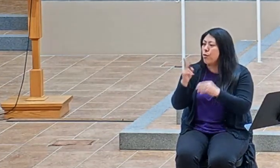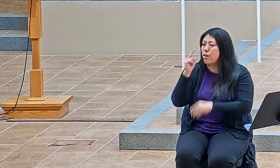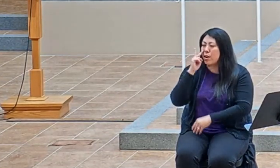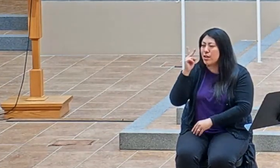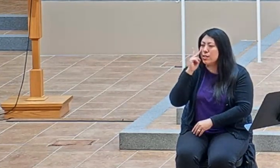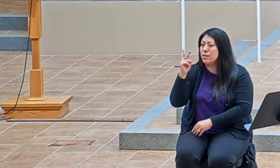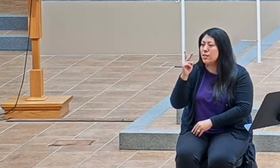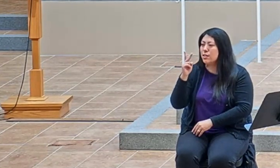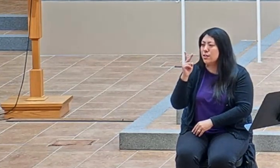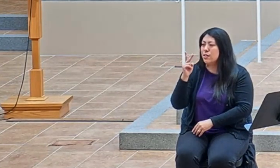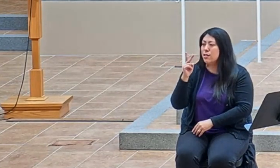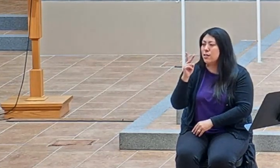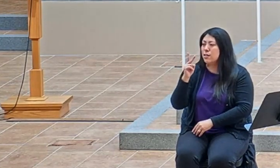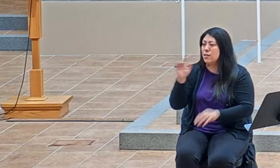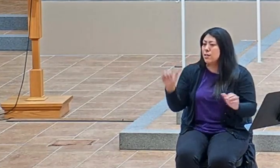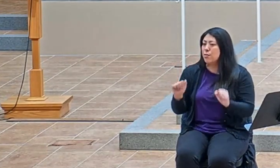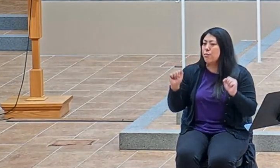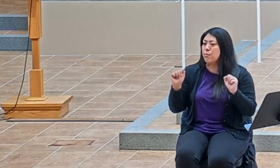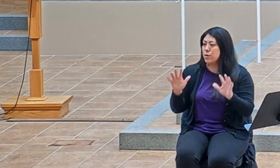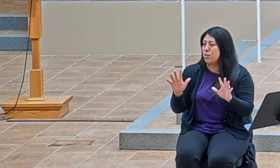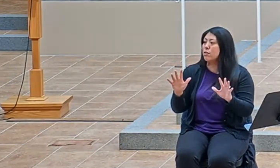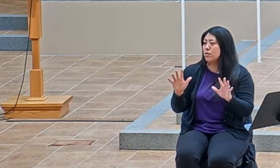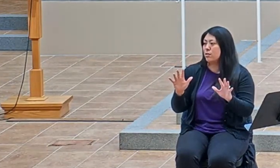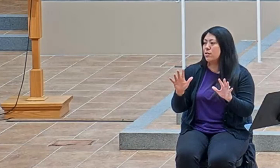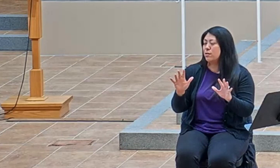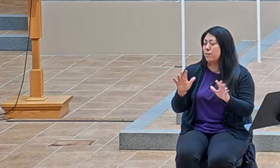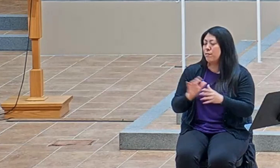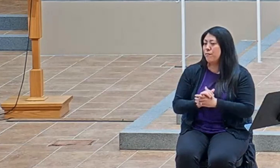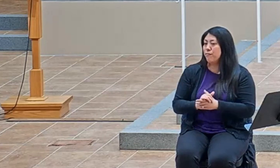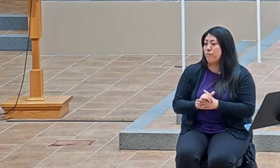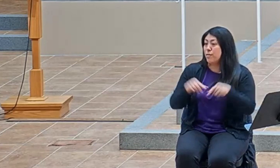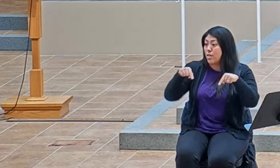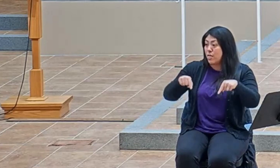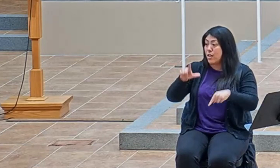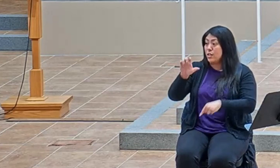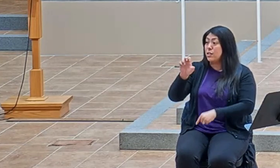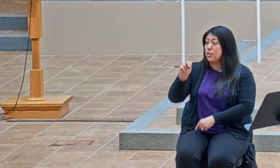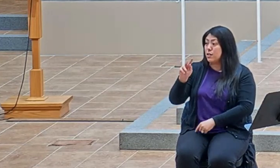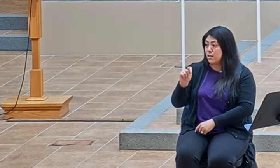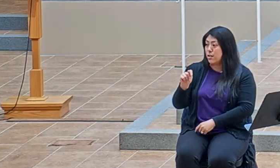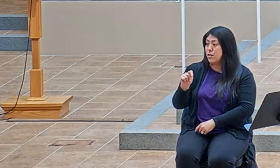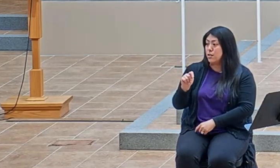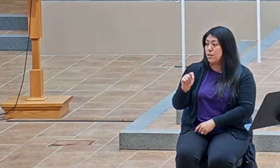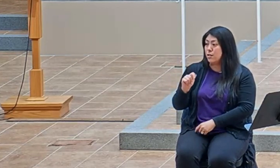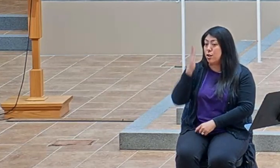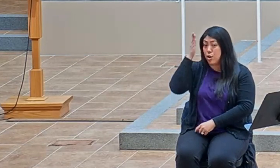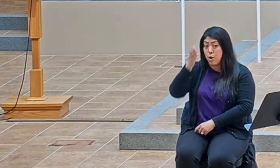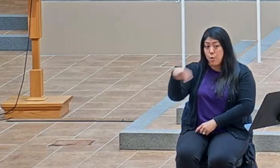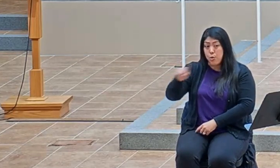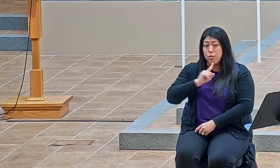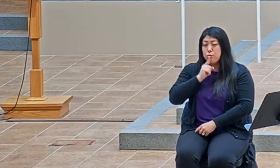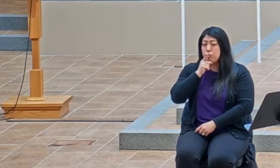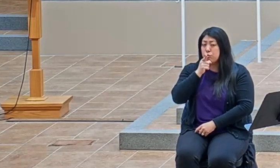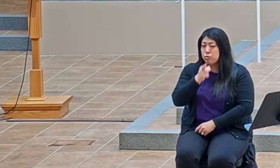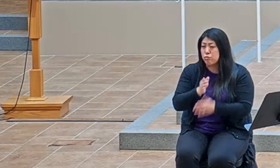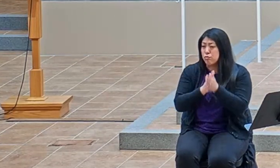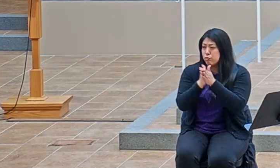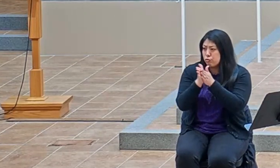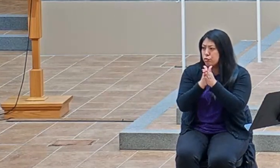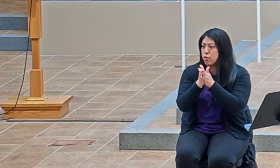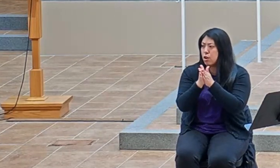see unveiled to me. This Lent, will you truly